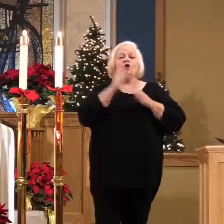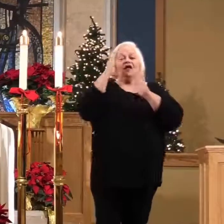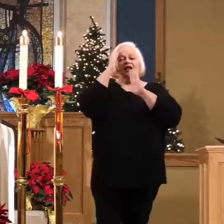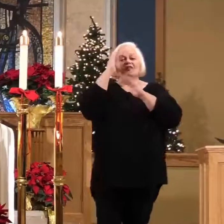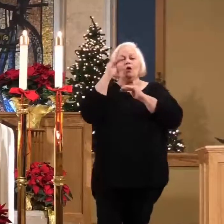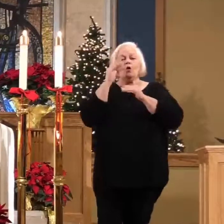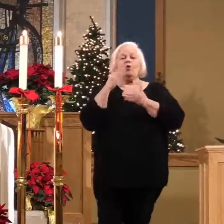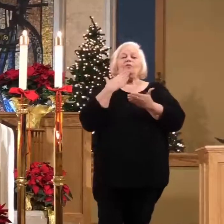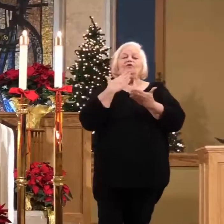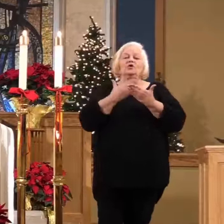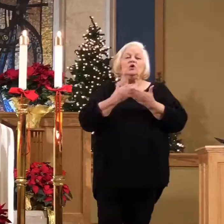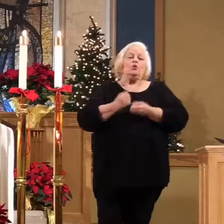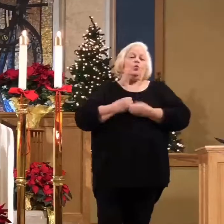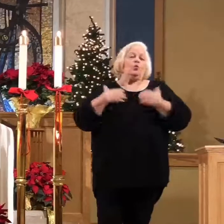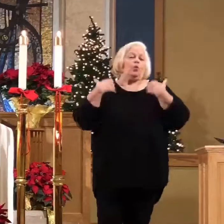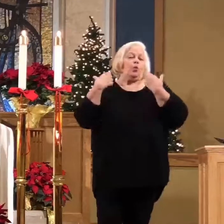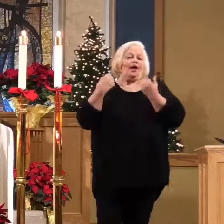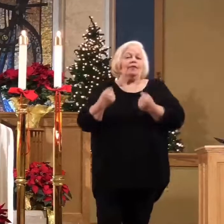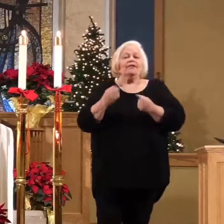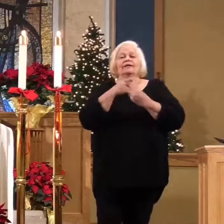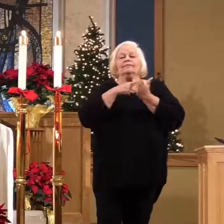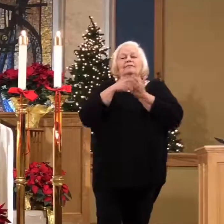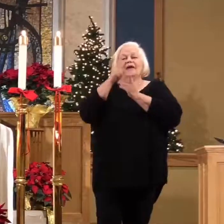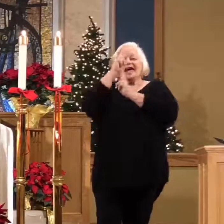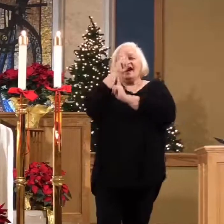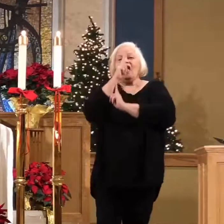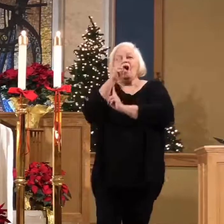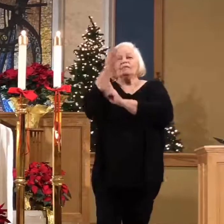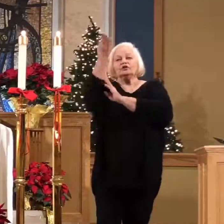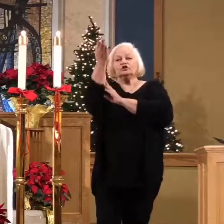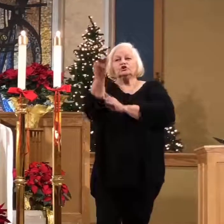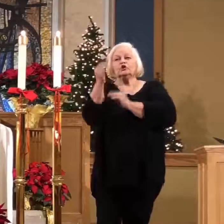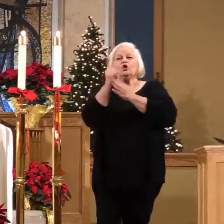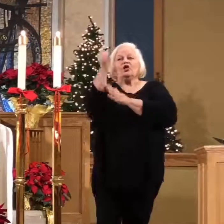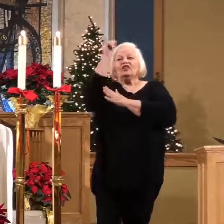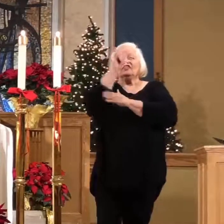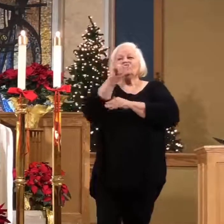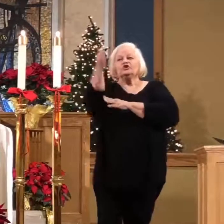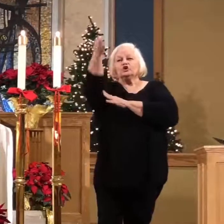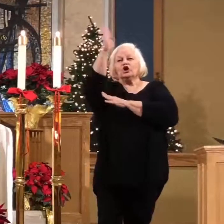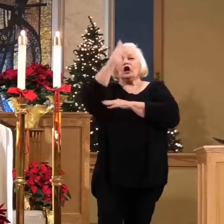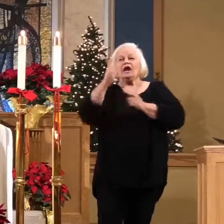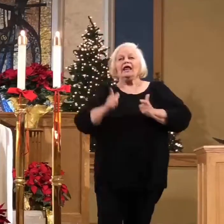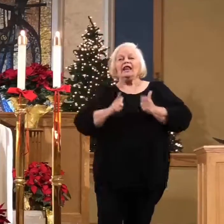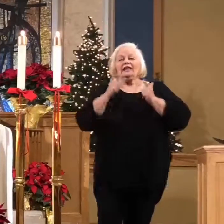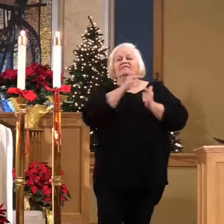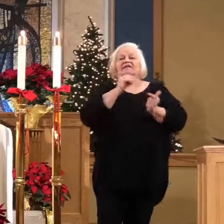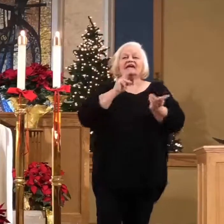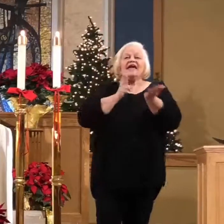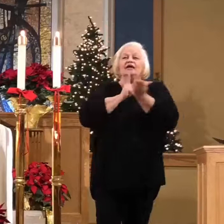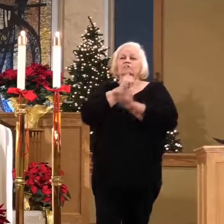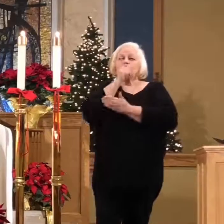and well-being, and paying their homage to you, the eternal God, living and true.